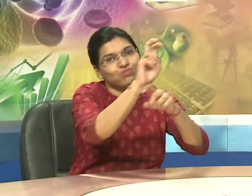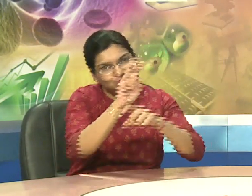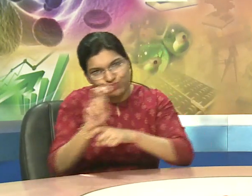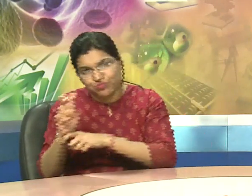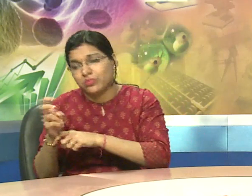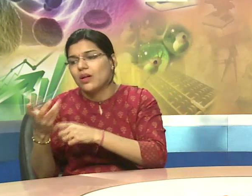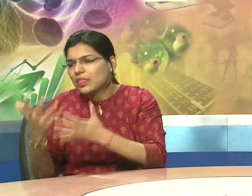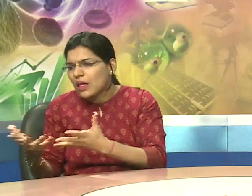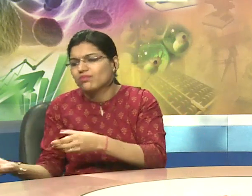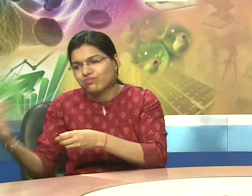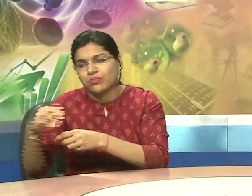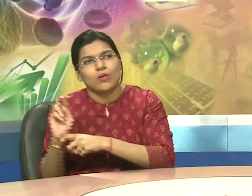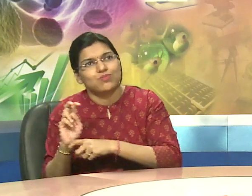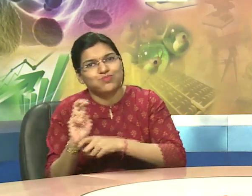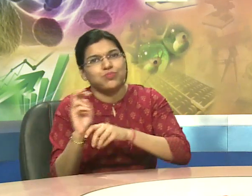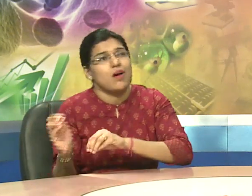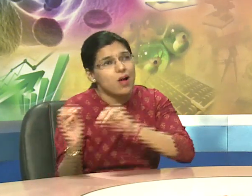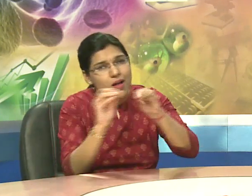there through ropeway transport.